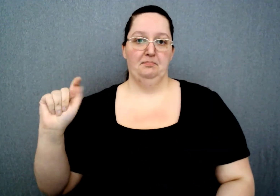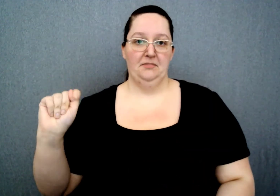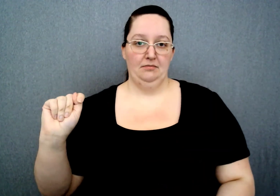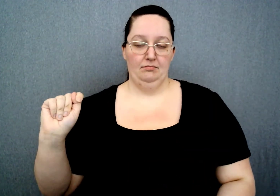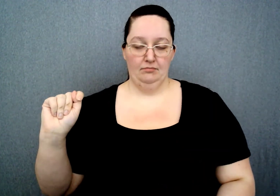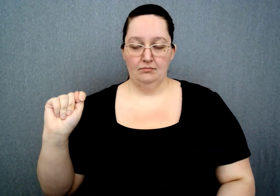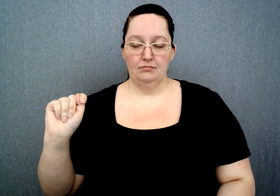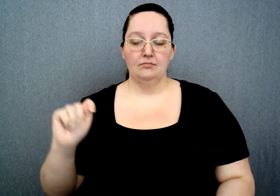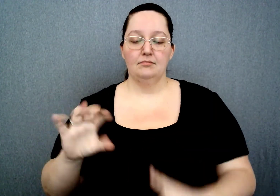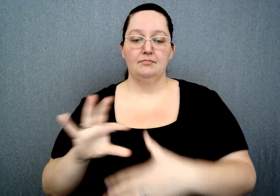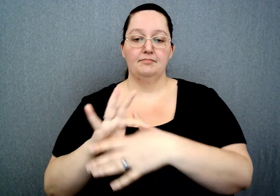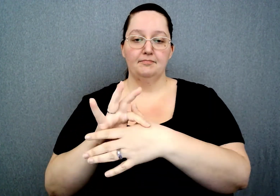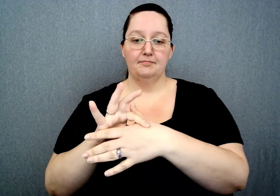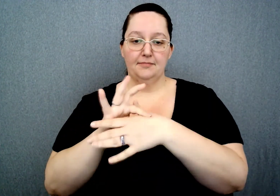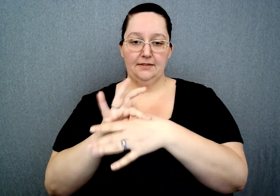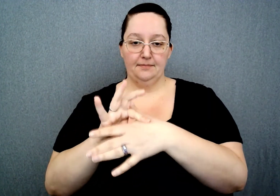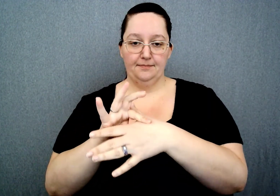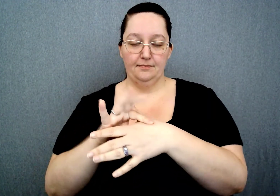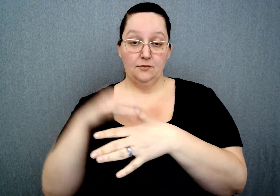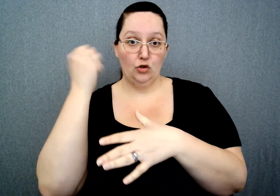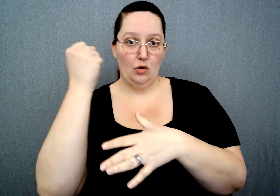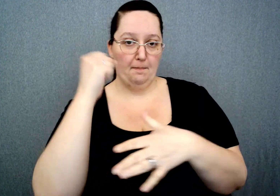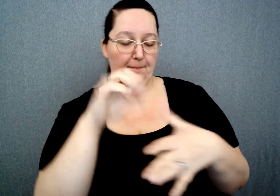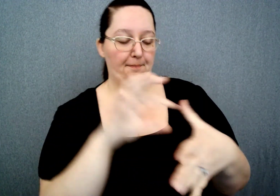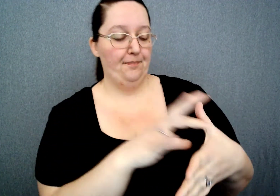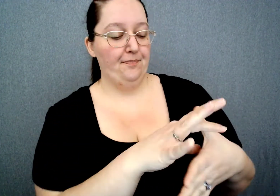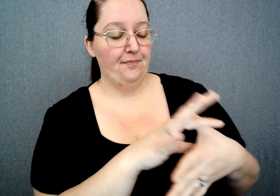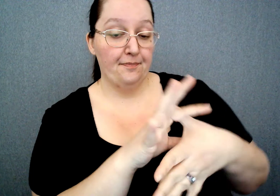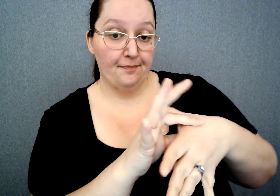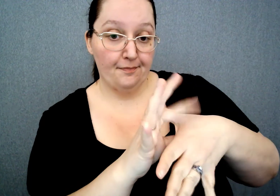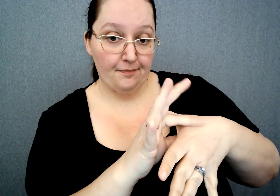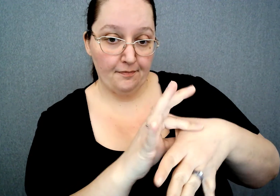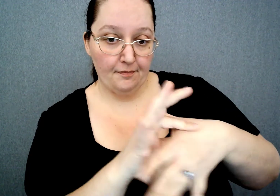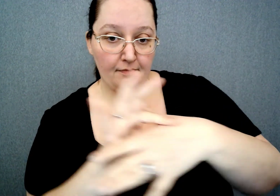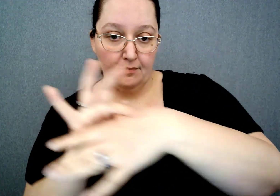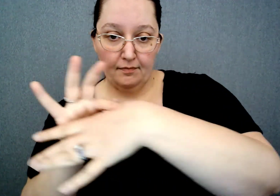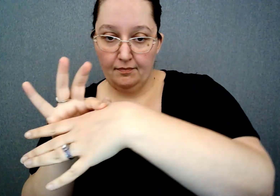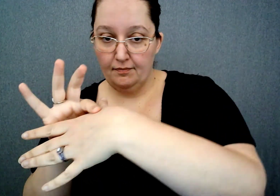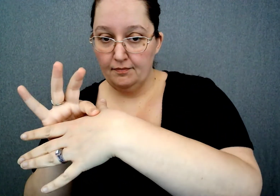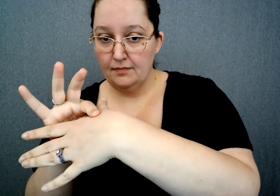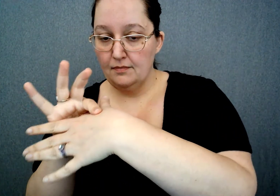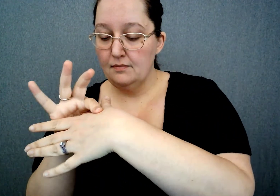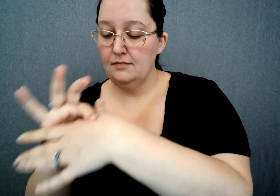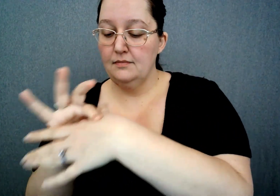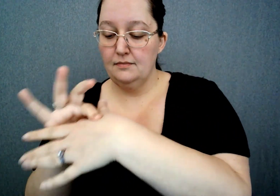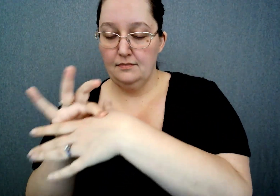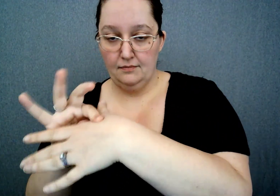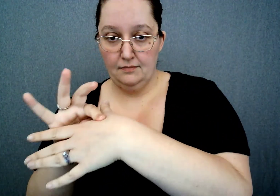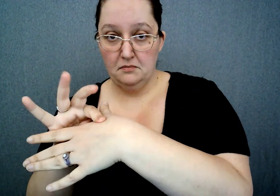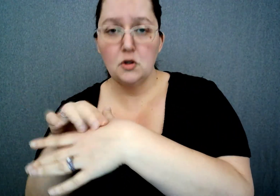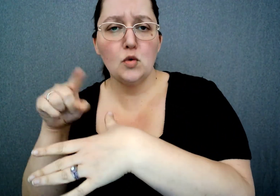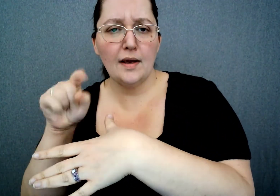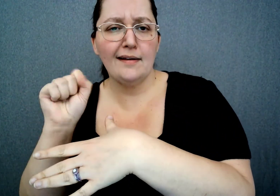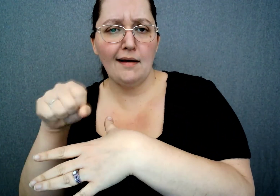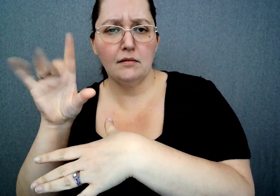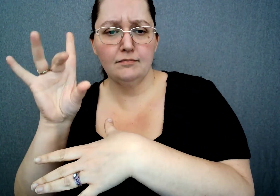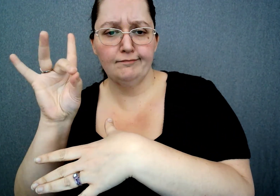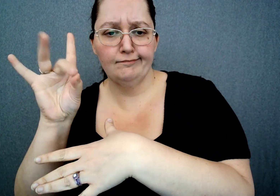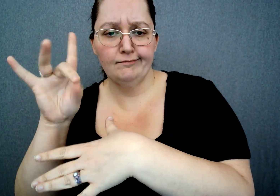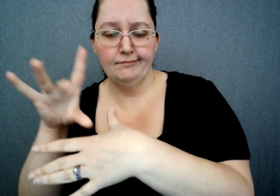general sign for meat. Your dominant is going to be pinching this part of your hand between your thumb and index.